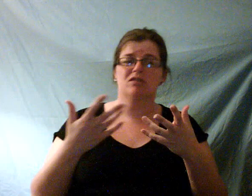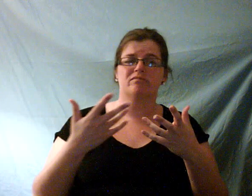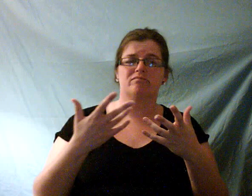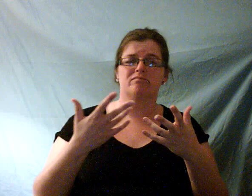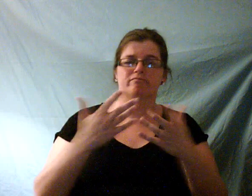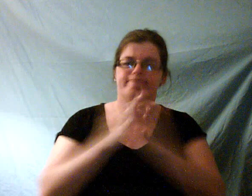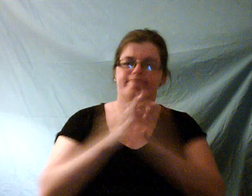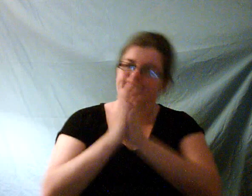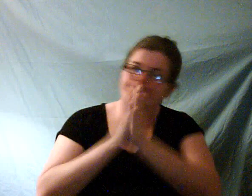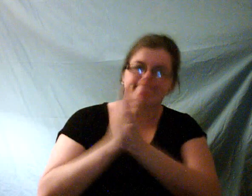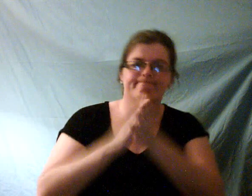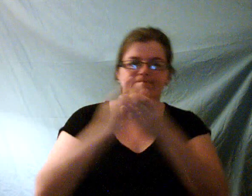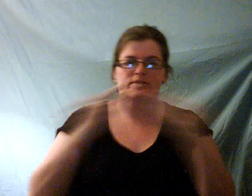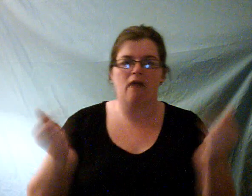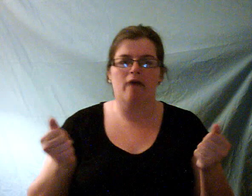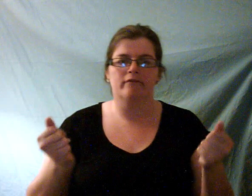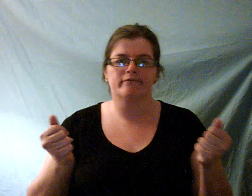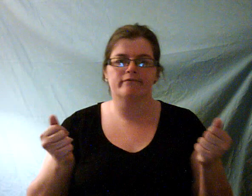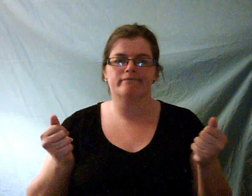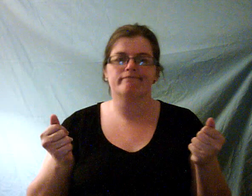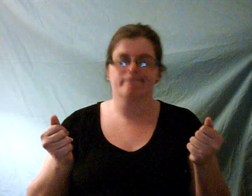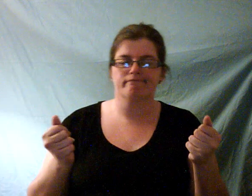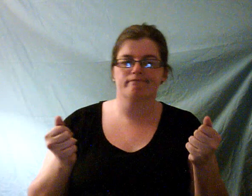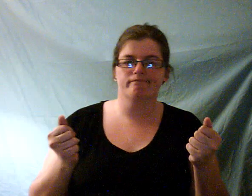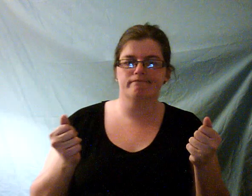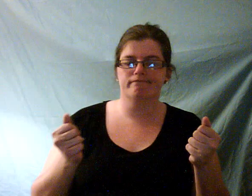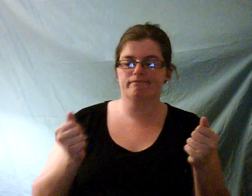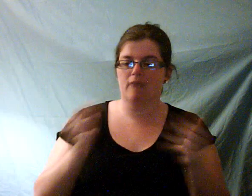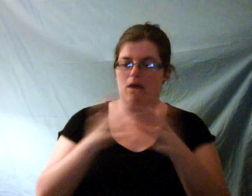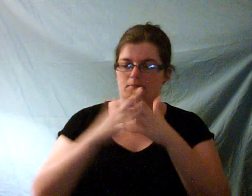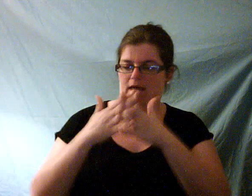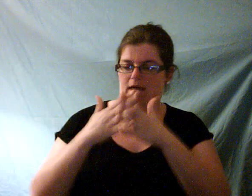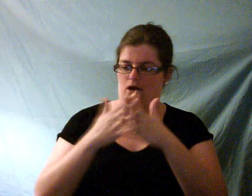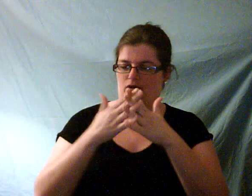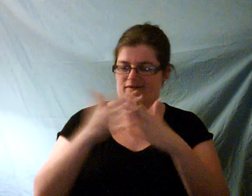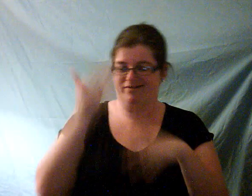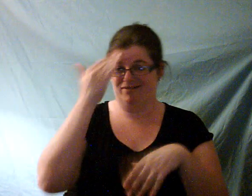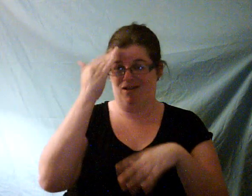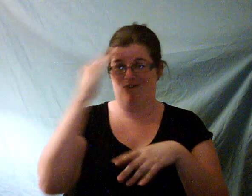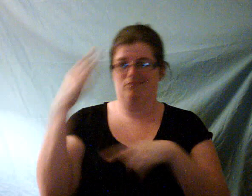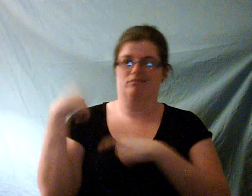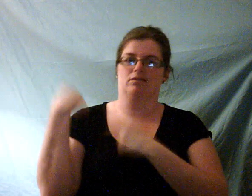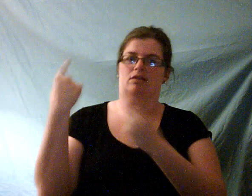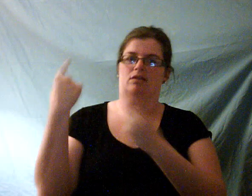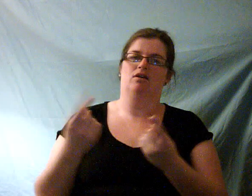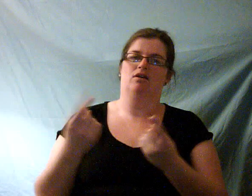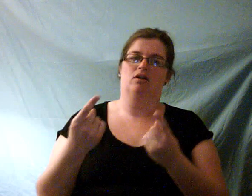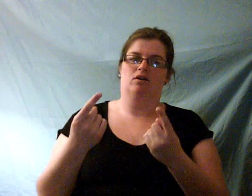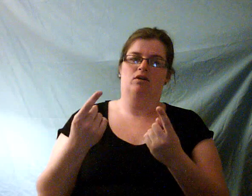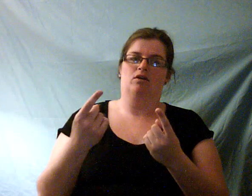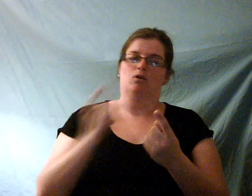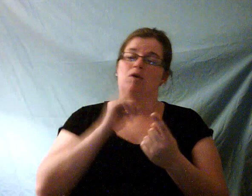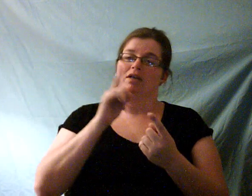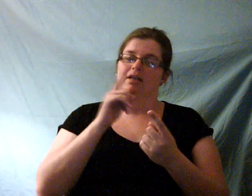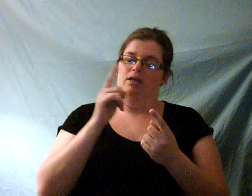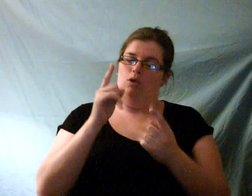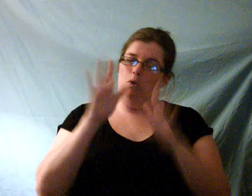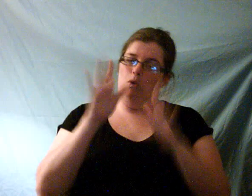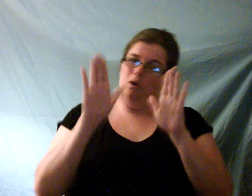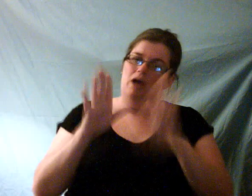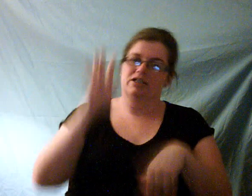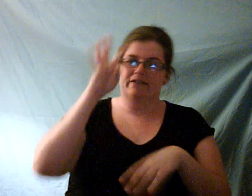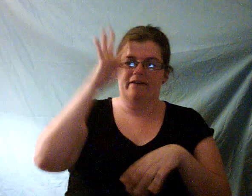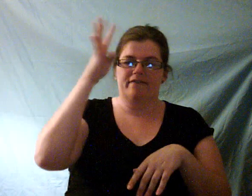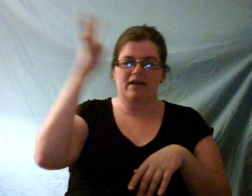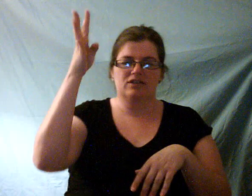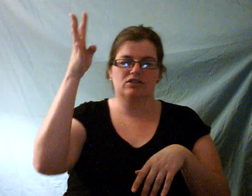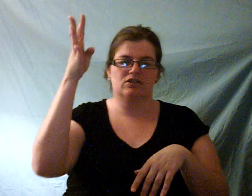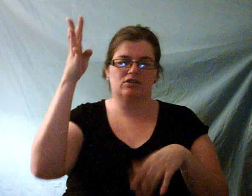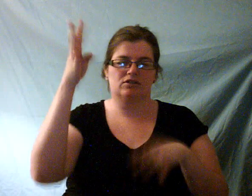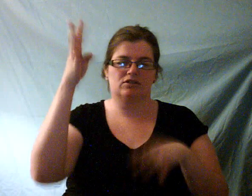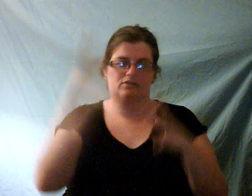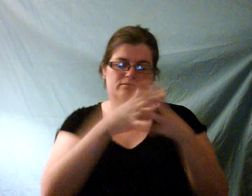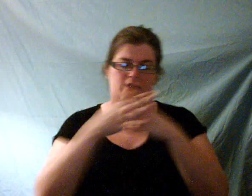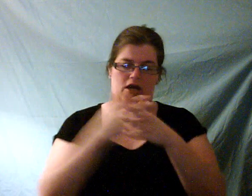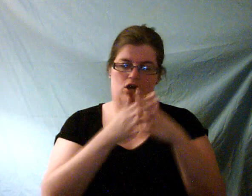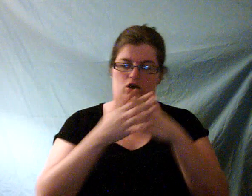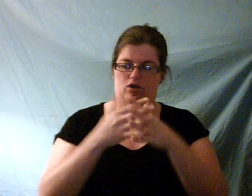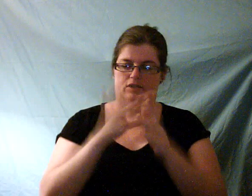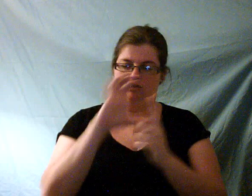it. Americans have been known to be the greatest inventors. The American culture has produced more machines and